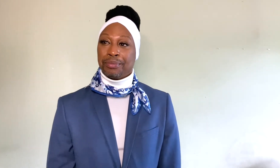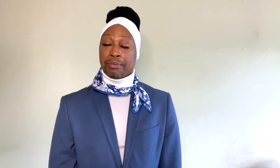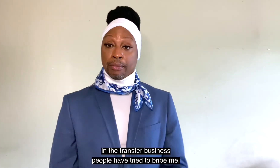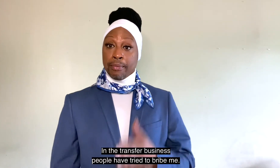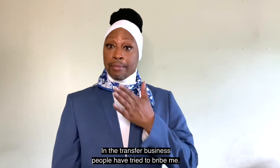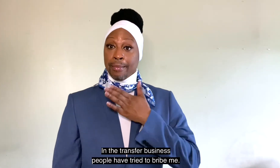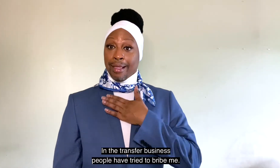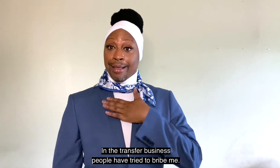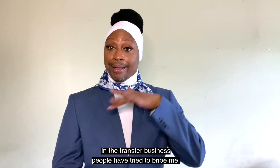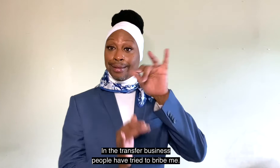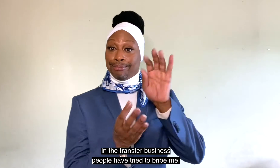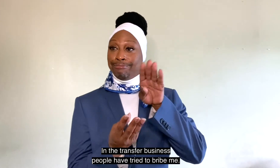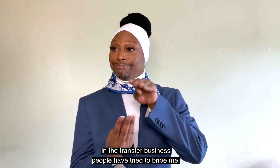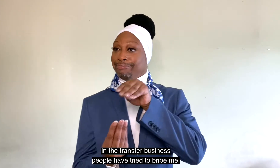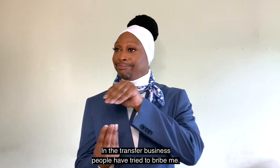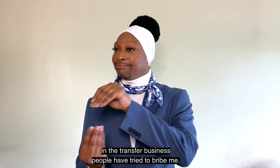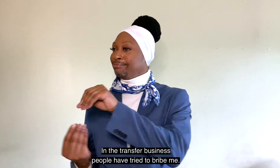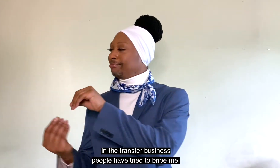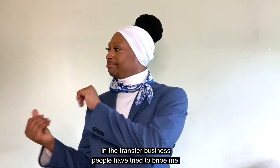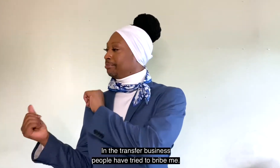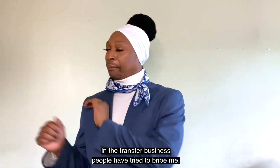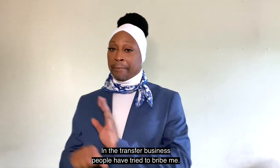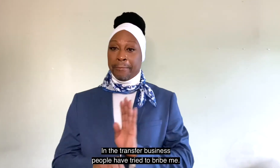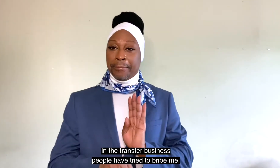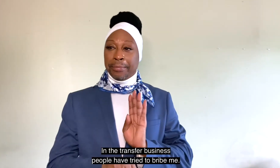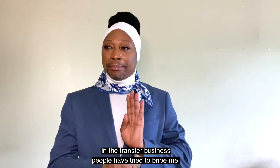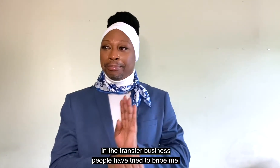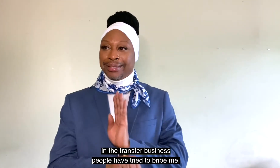In the transfer business, people have tried to bribe me.